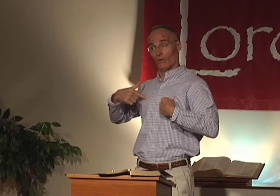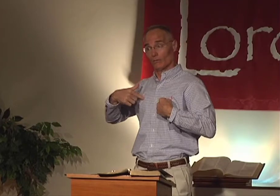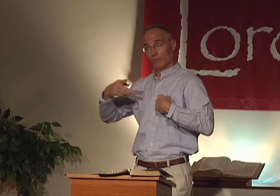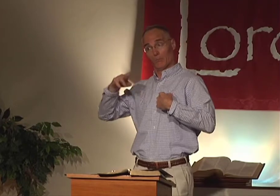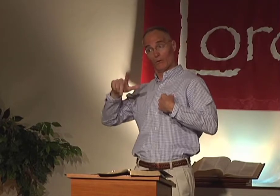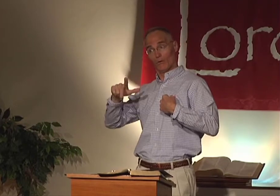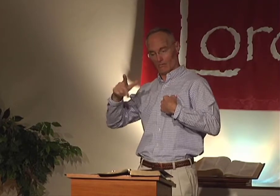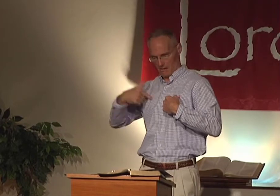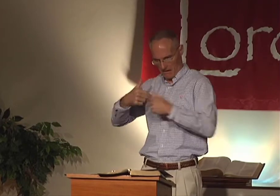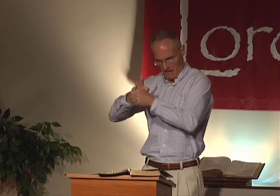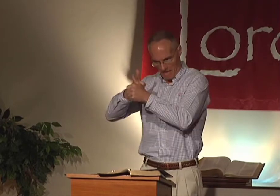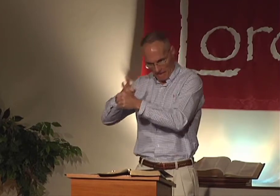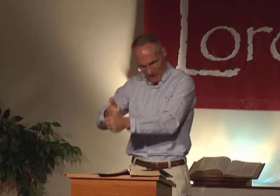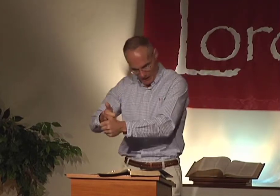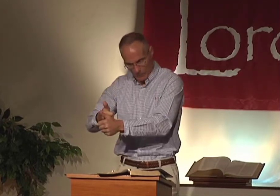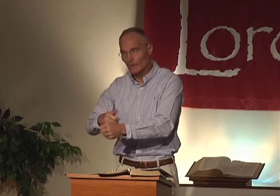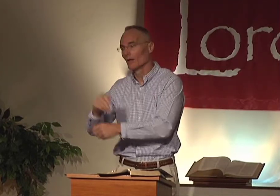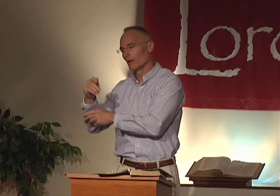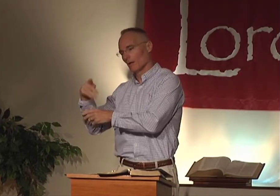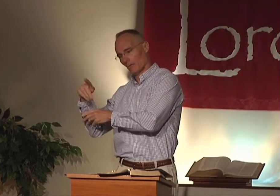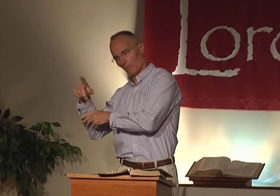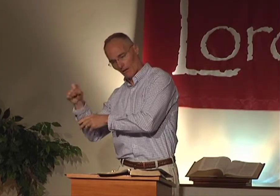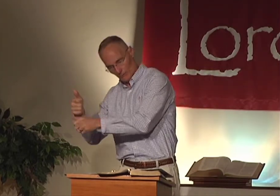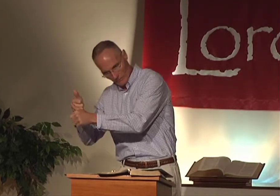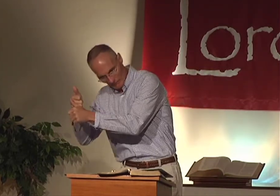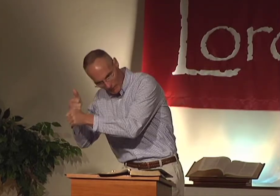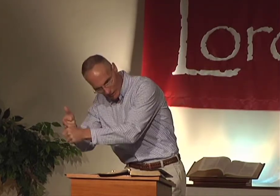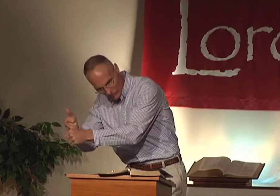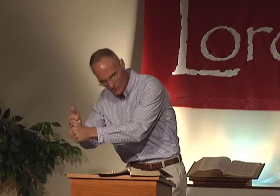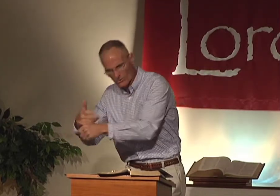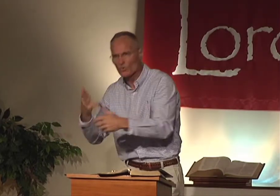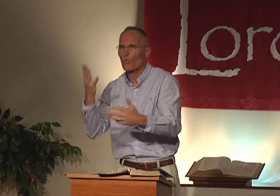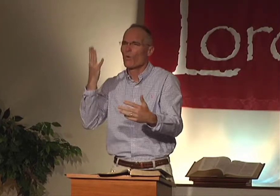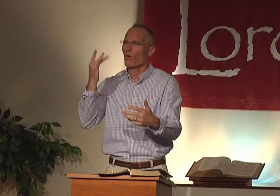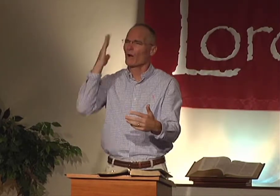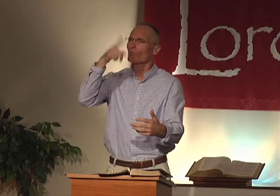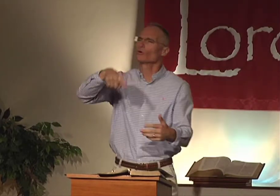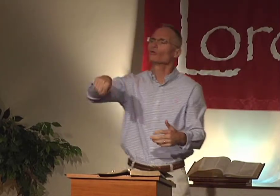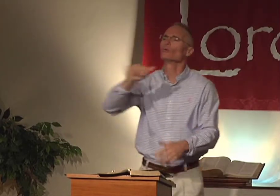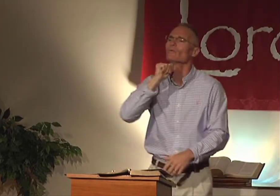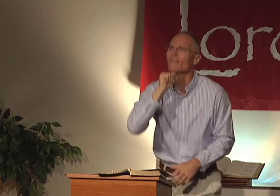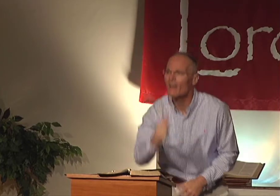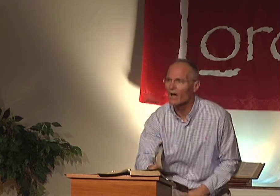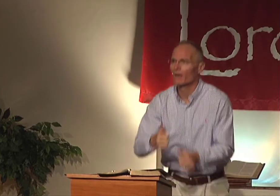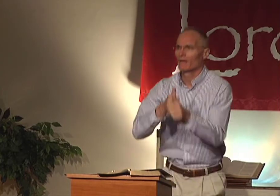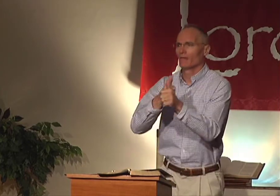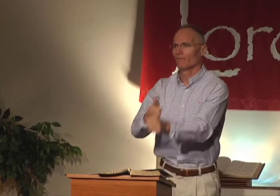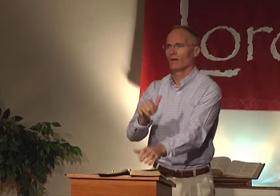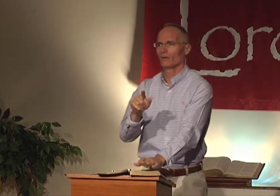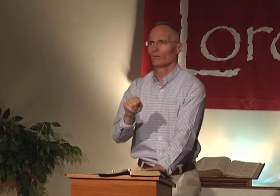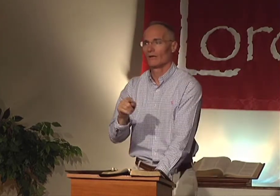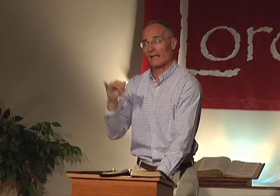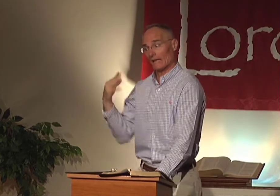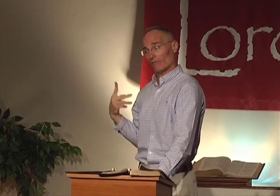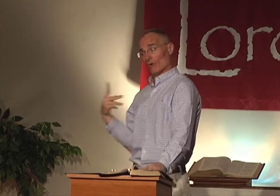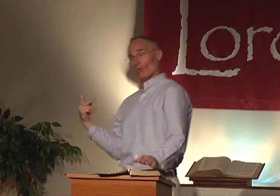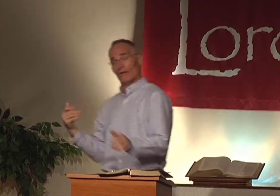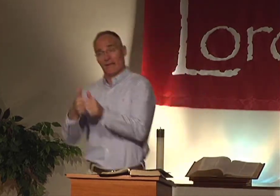And I, Paul is speaking, he says, I follow, the apostles follow. Why would you not follow it?